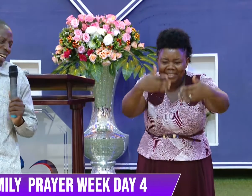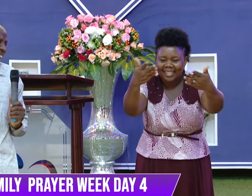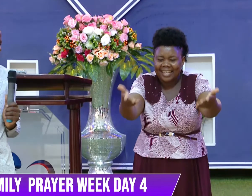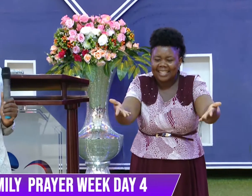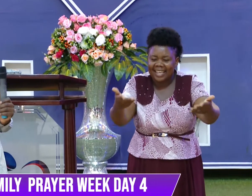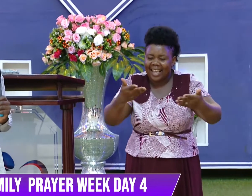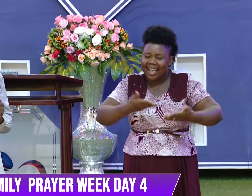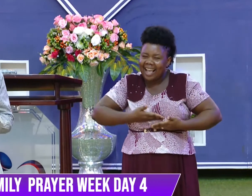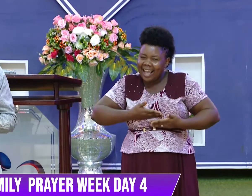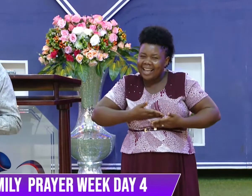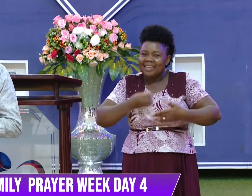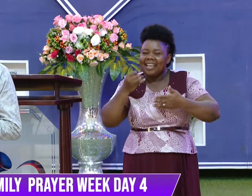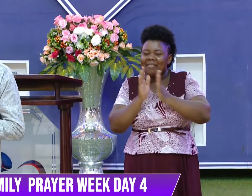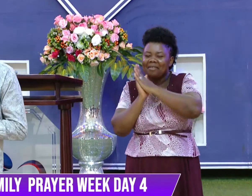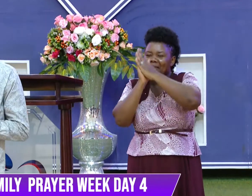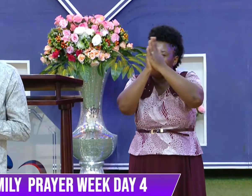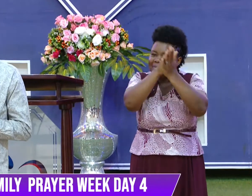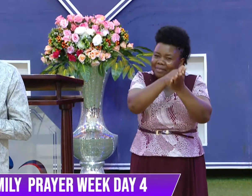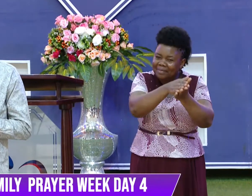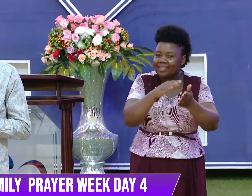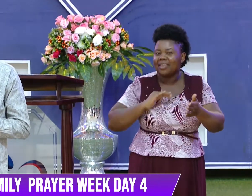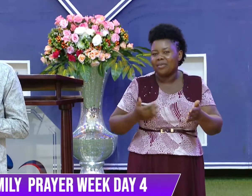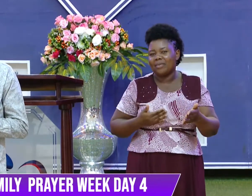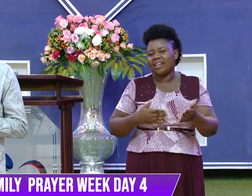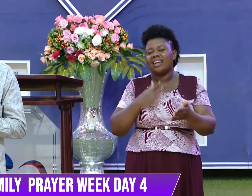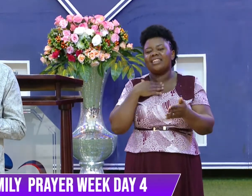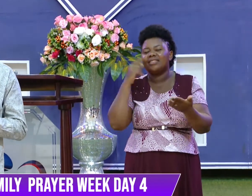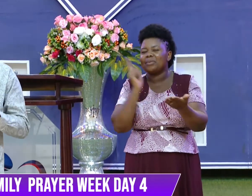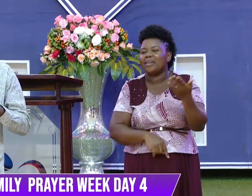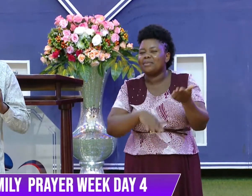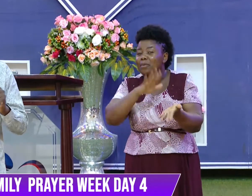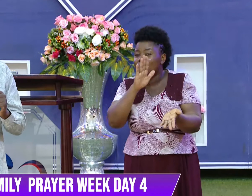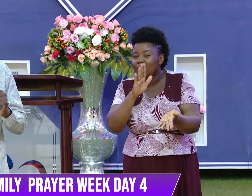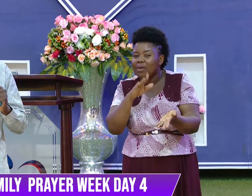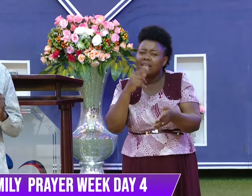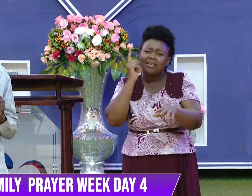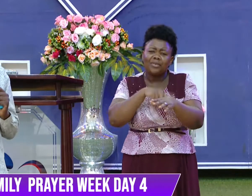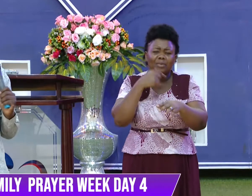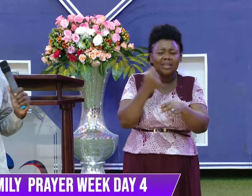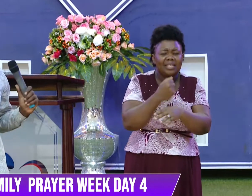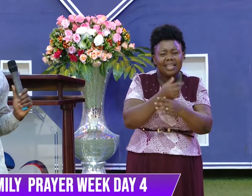Because if I give you all this peace, what else will you need? Even